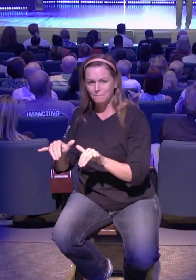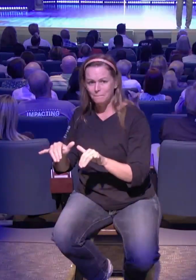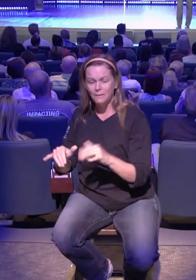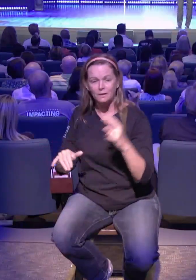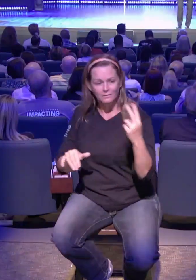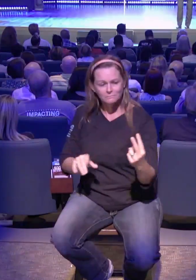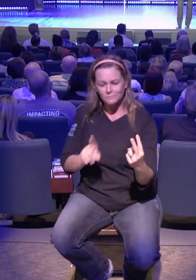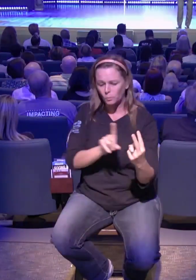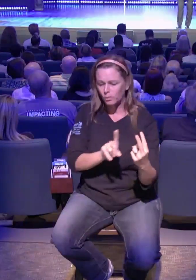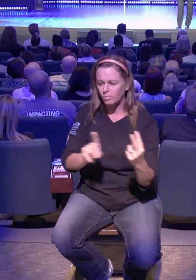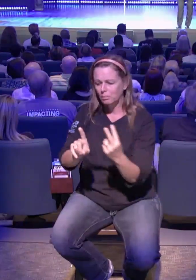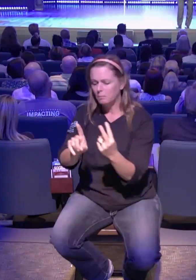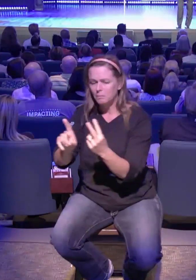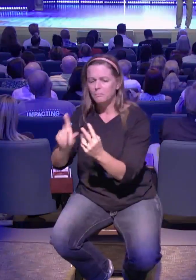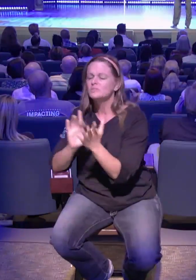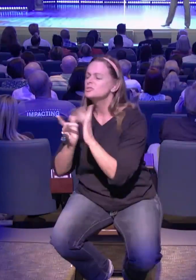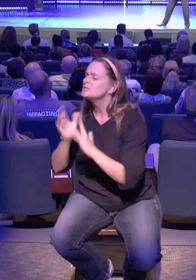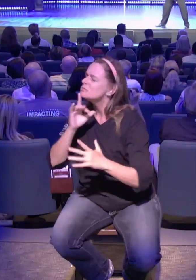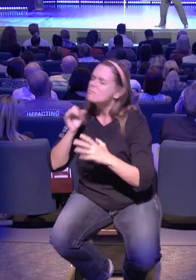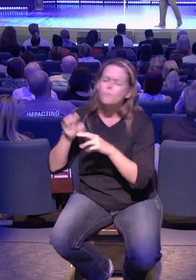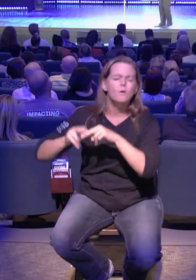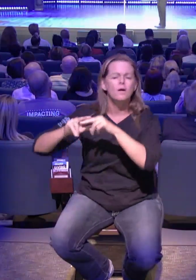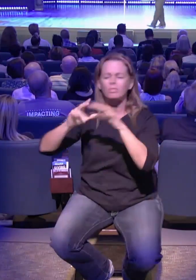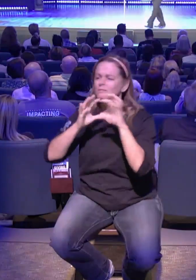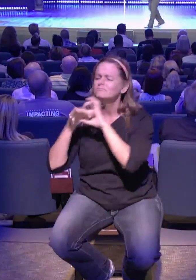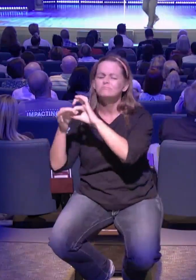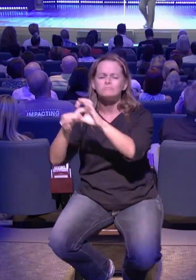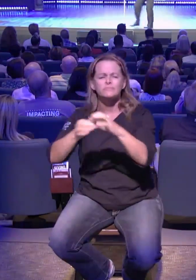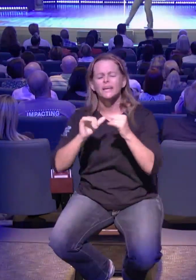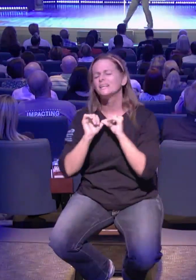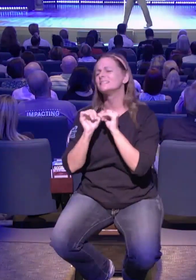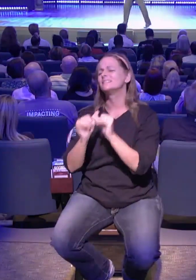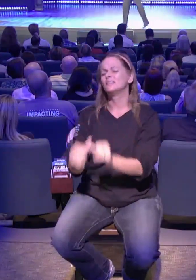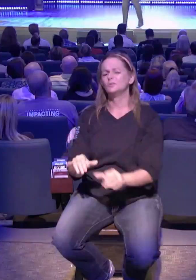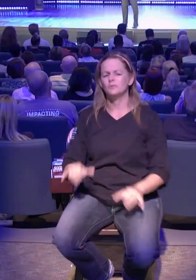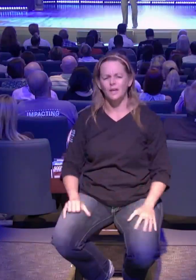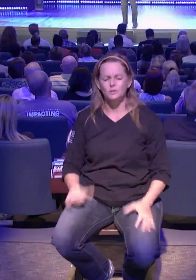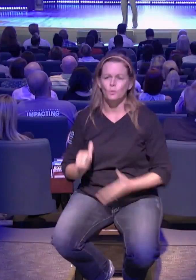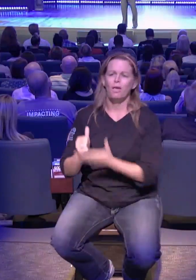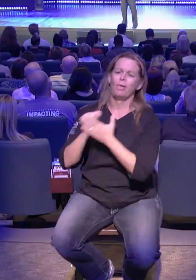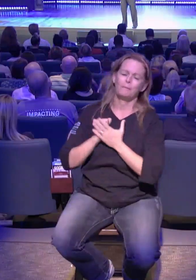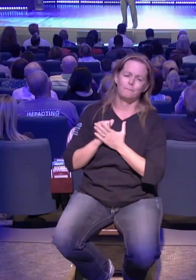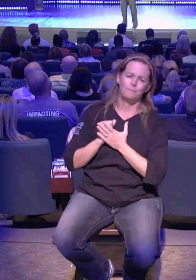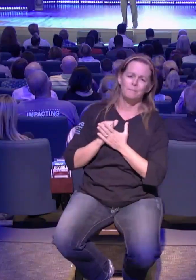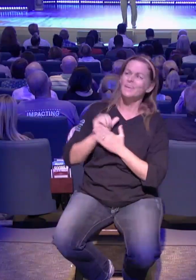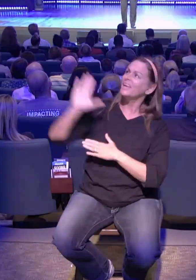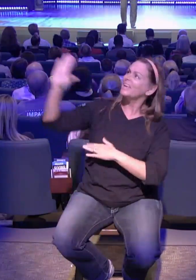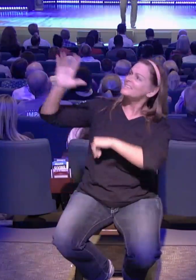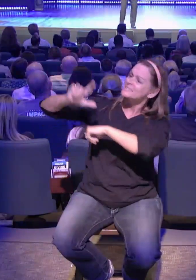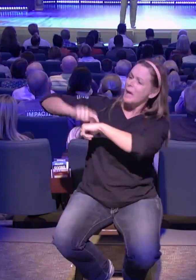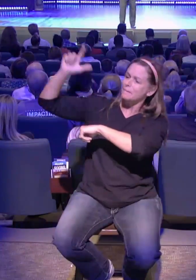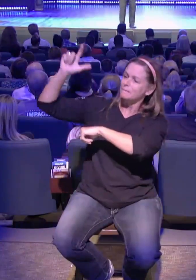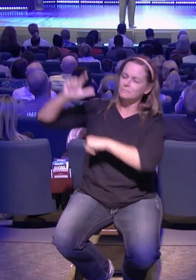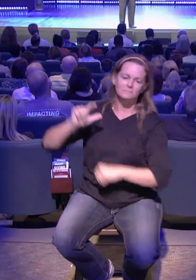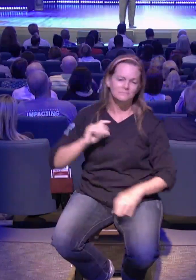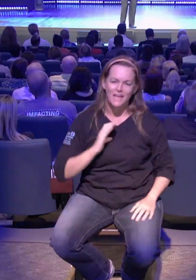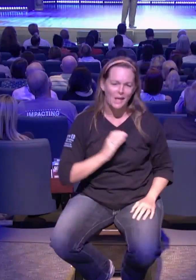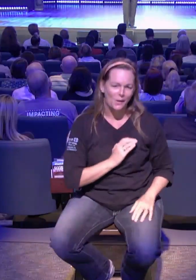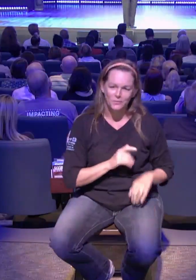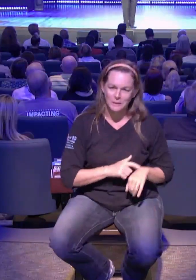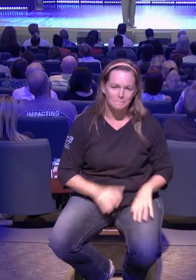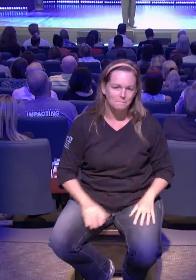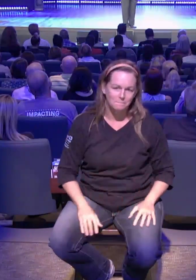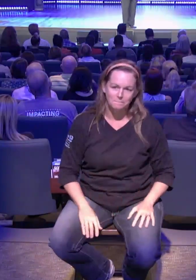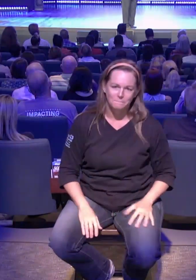I want to do in their lives. God always had this divine timing for people and for us. And when we spend